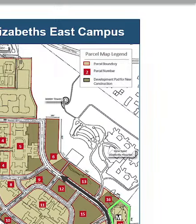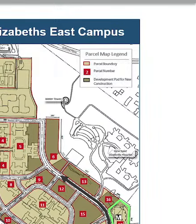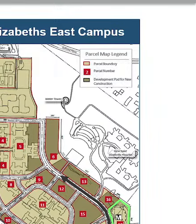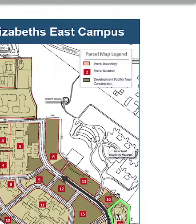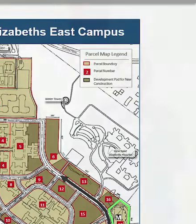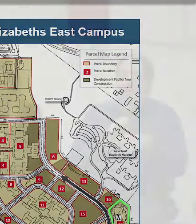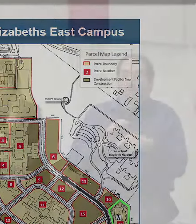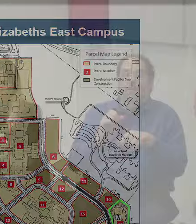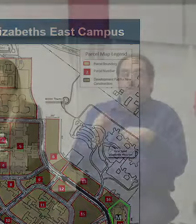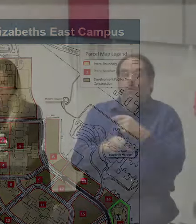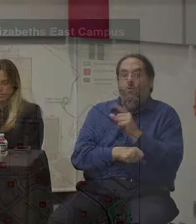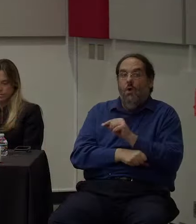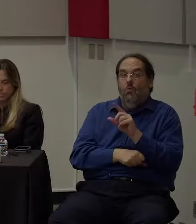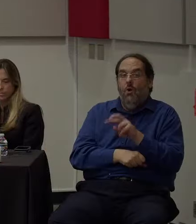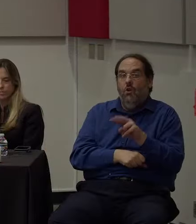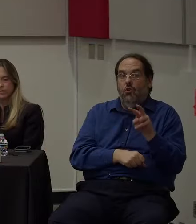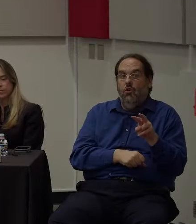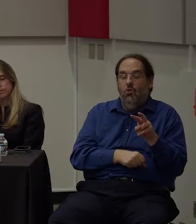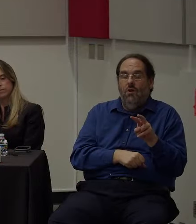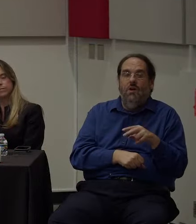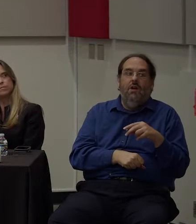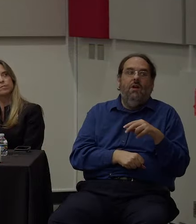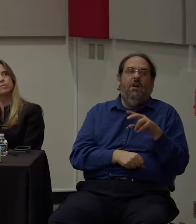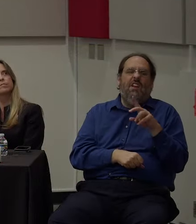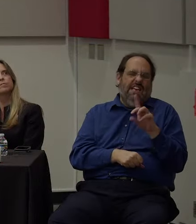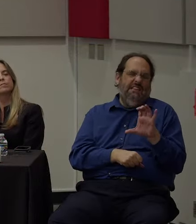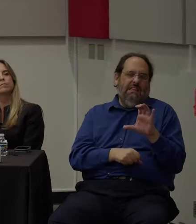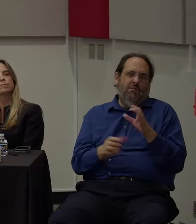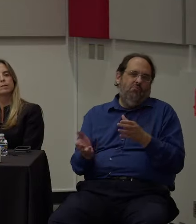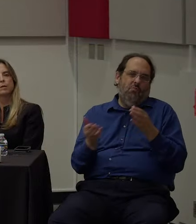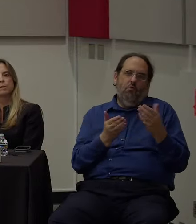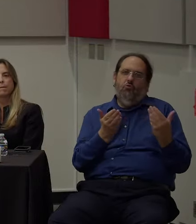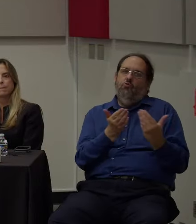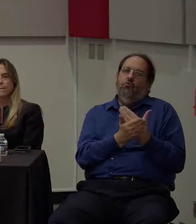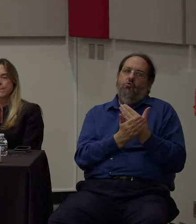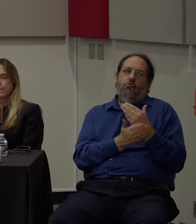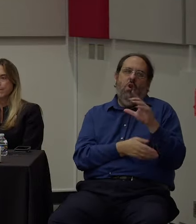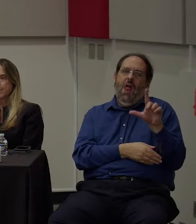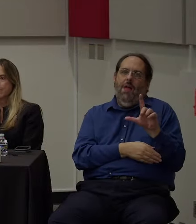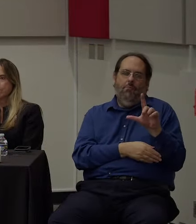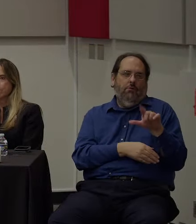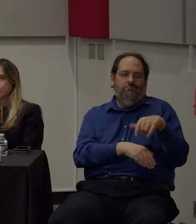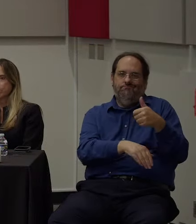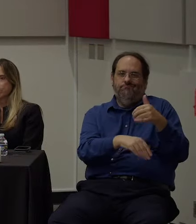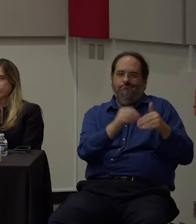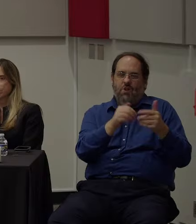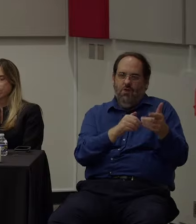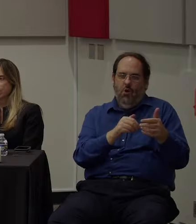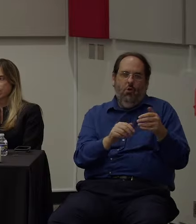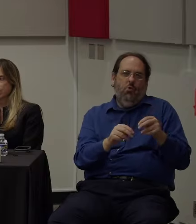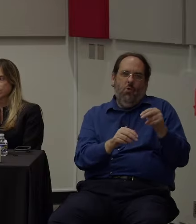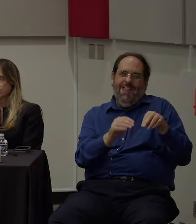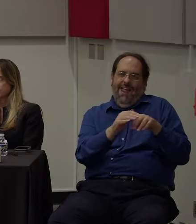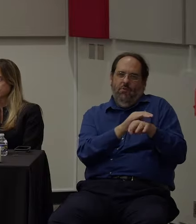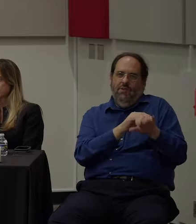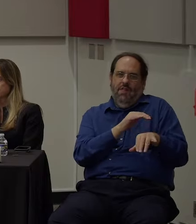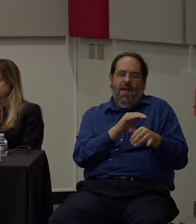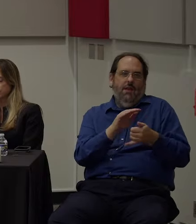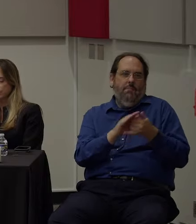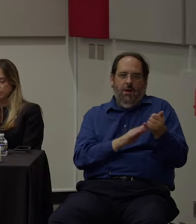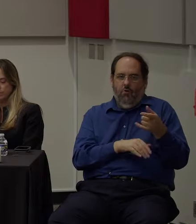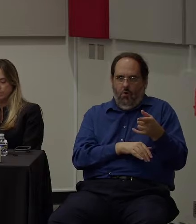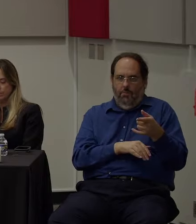Later in 2022, the District of Columbia proposed a new library at the north entrance to the Metro